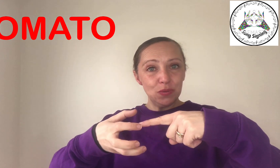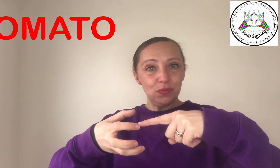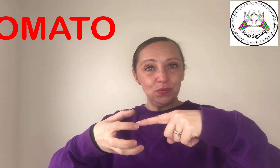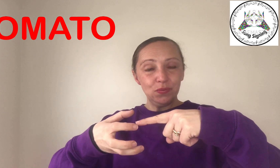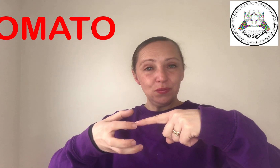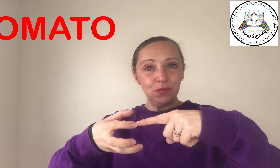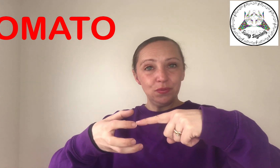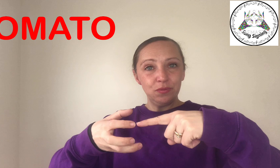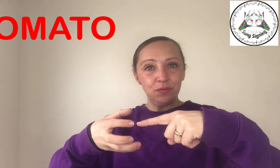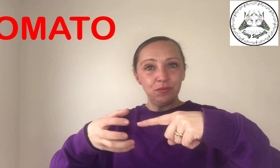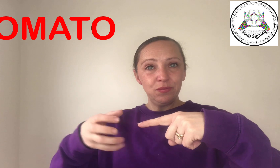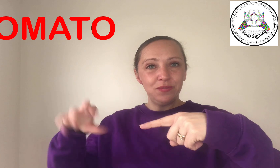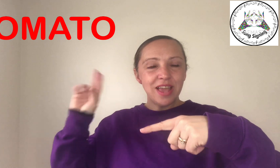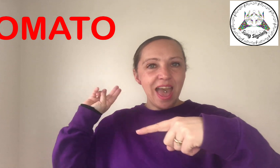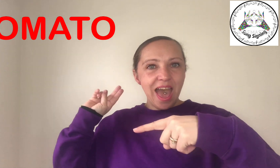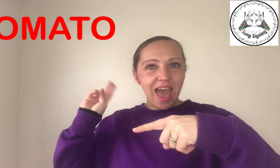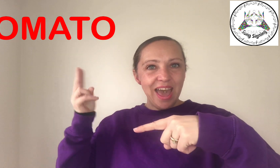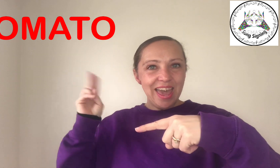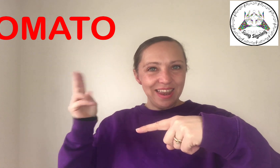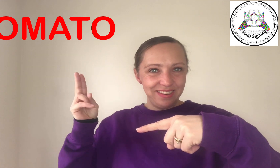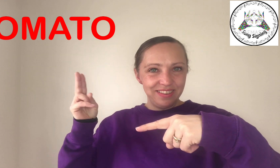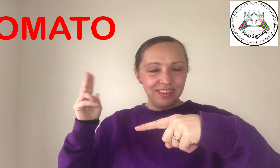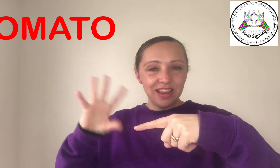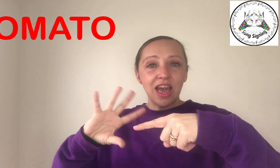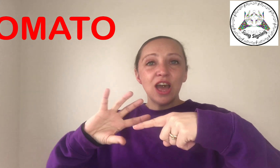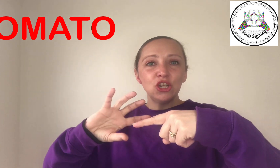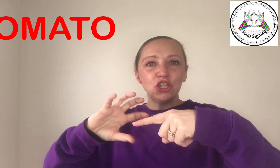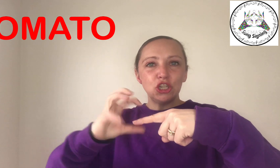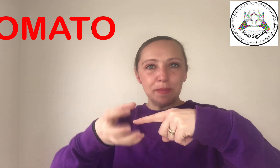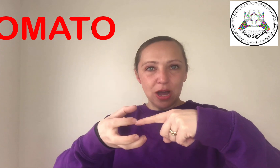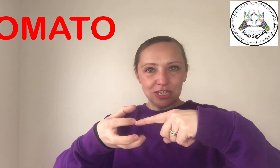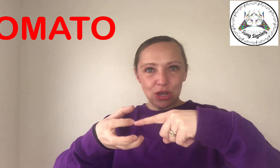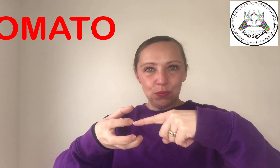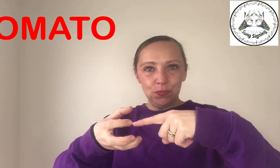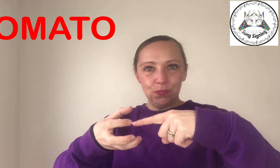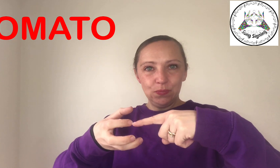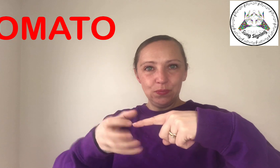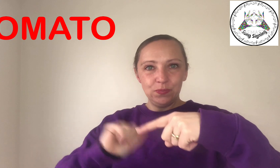tomato. Again, tomato.